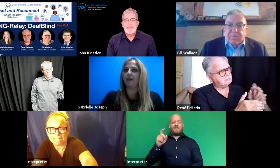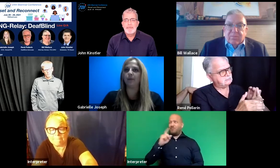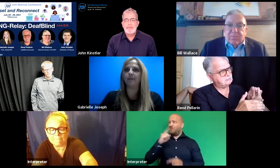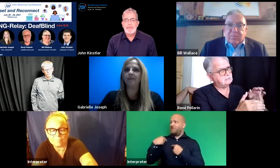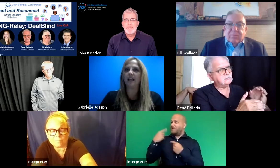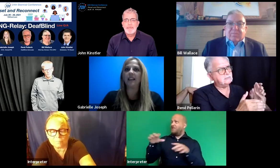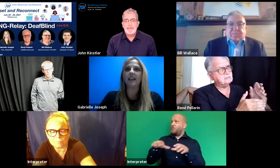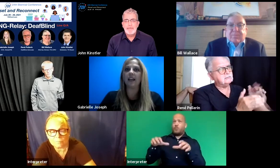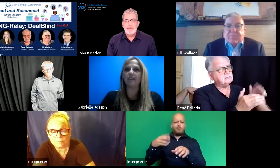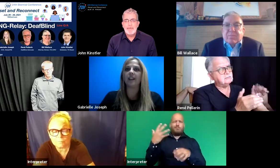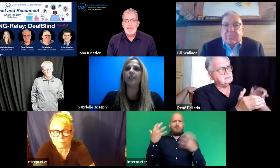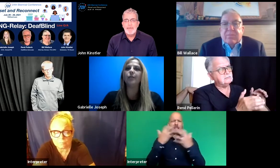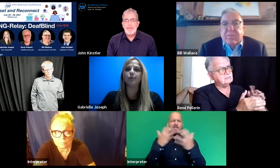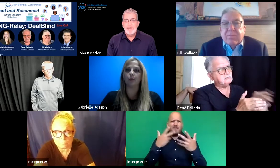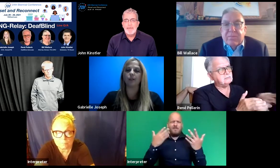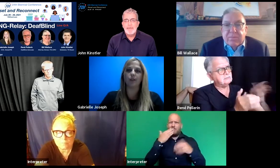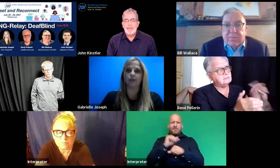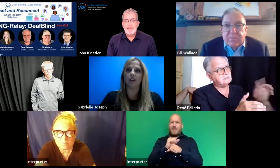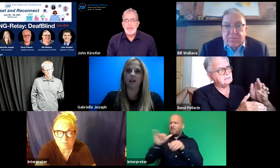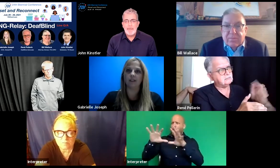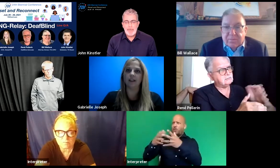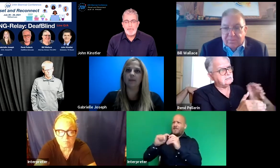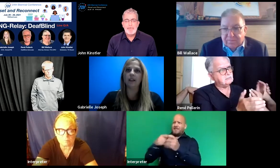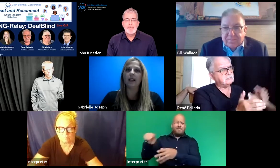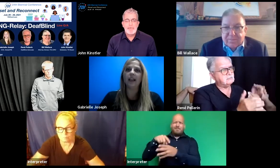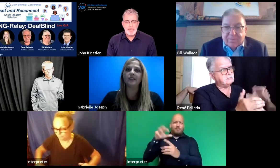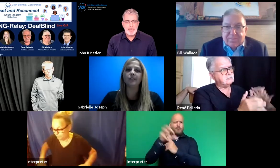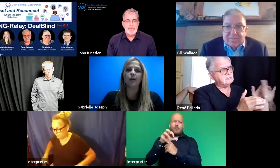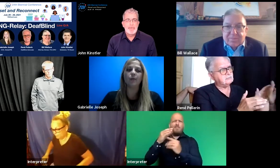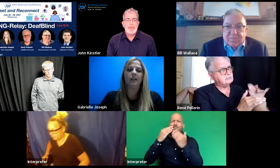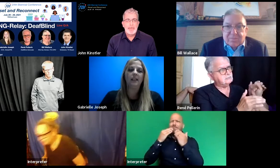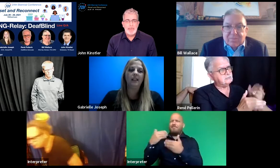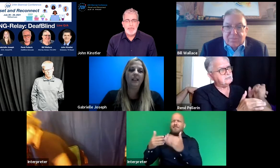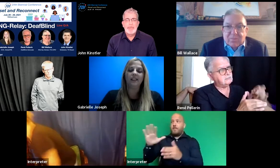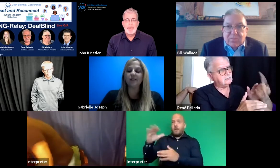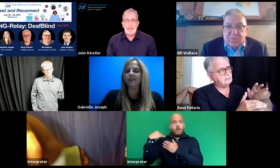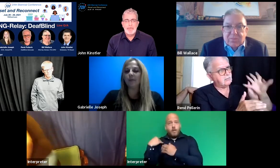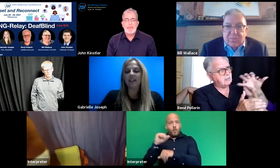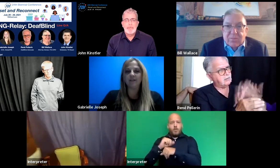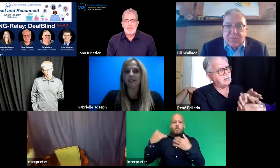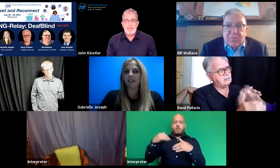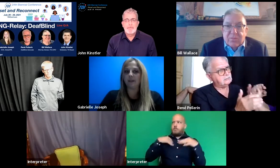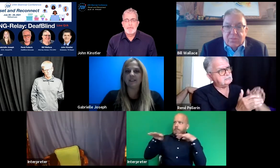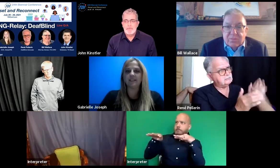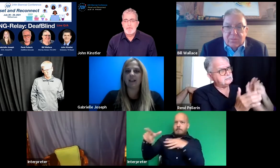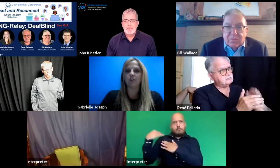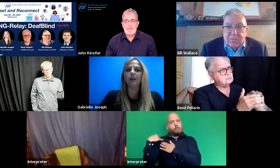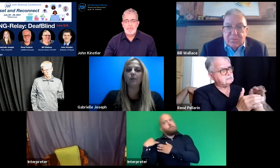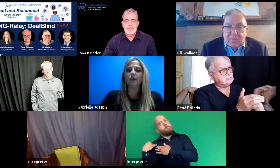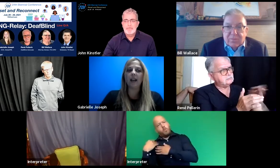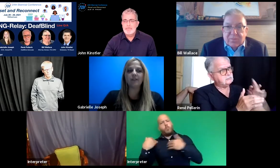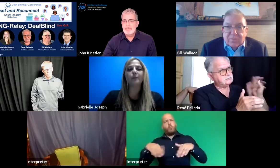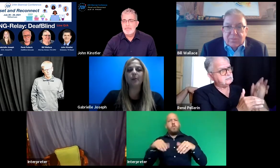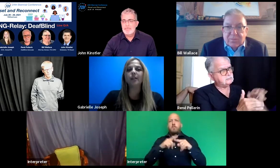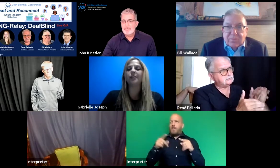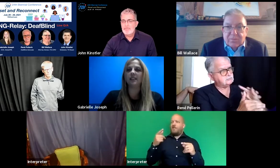of people, and they have a huge workload on them. And so there's so many different topics to tackle, but